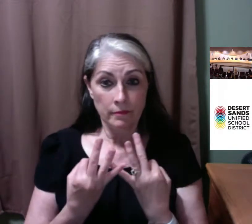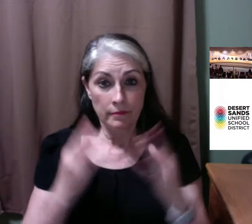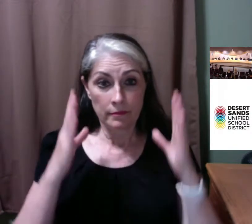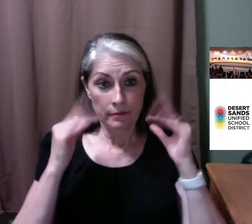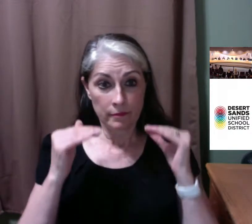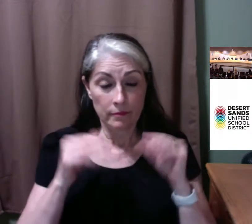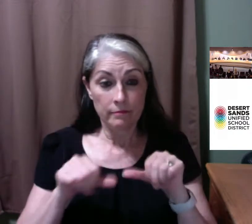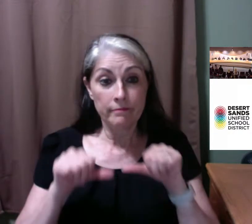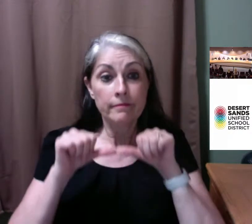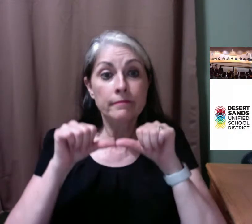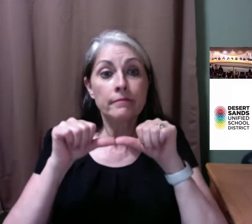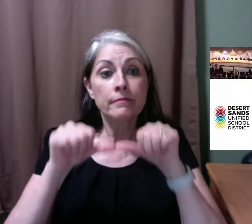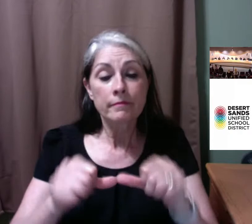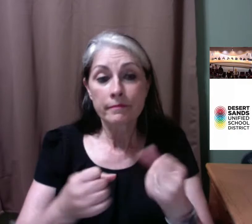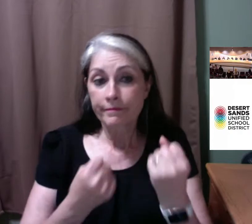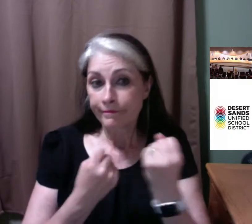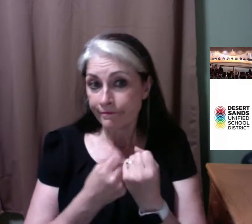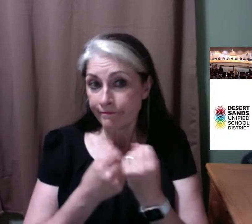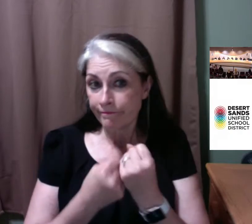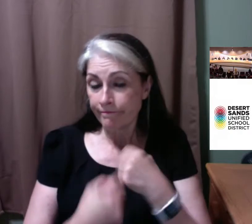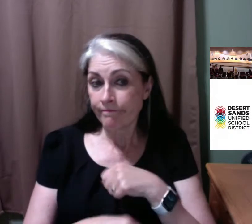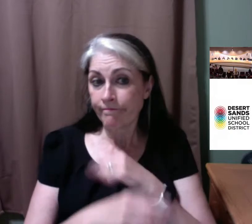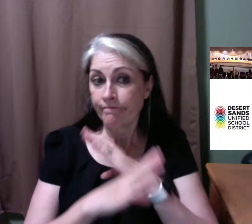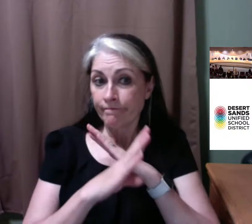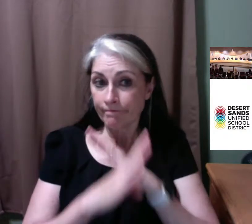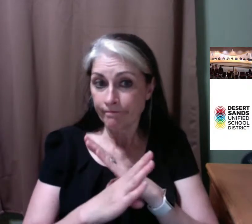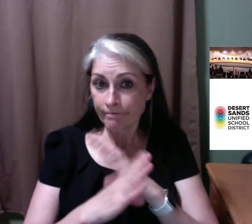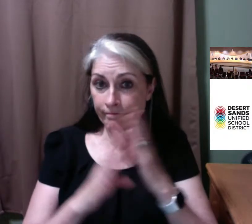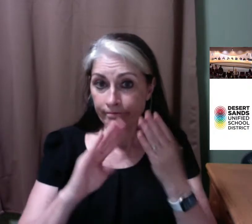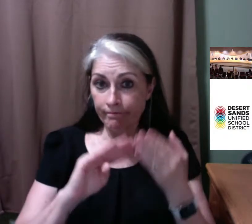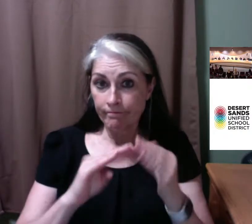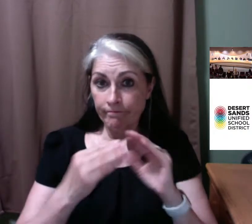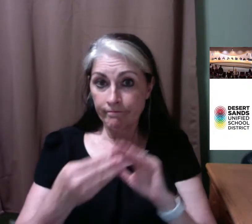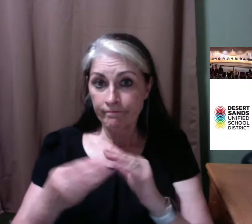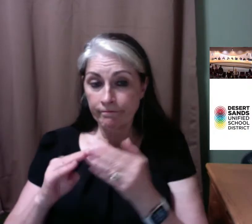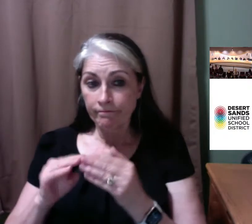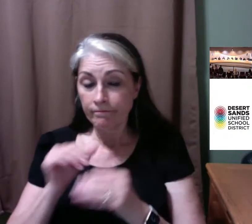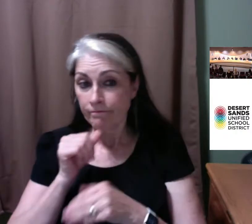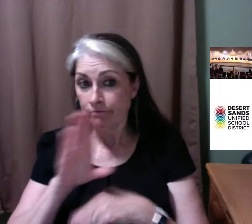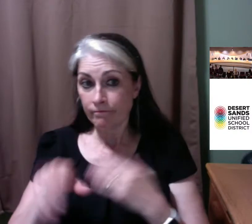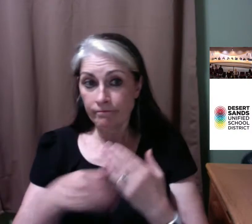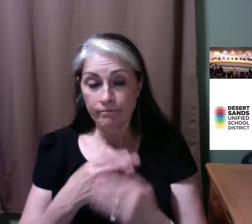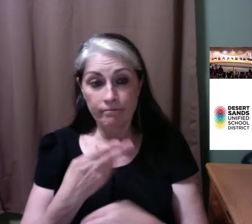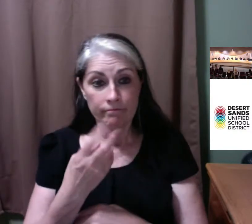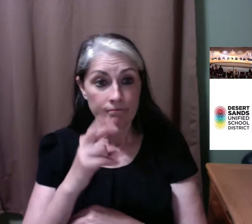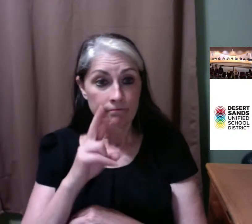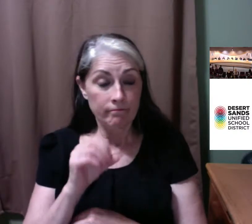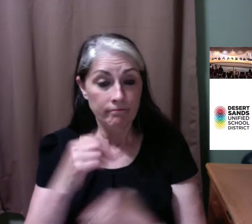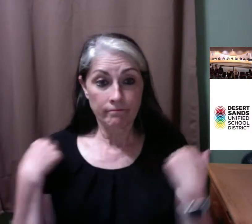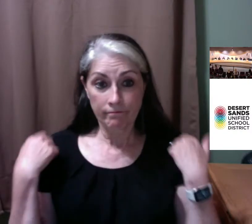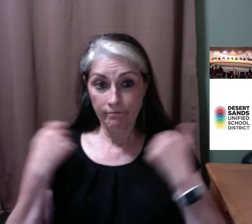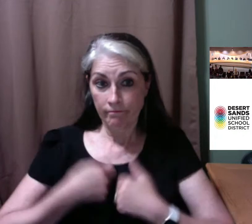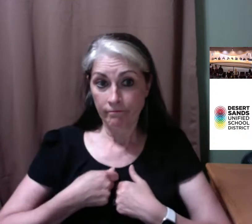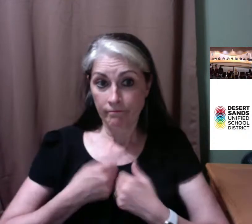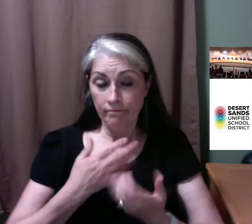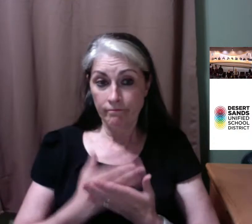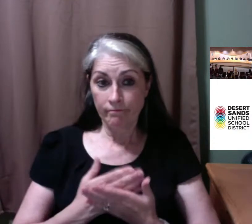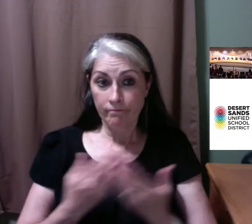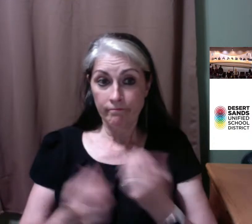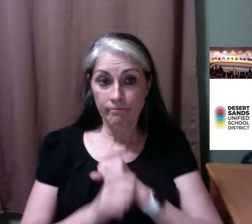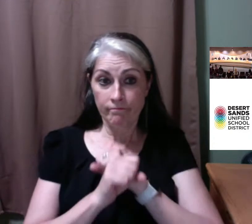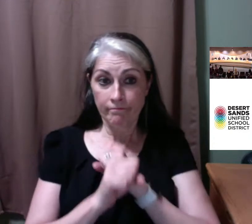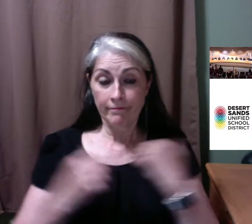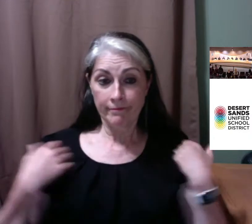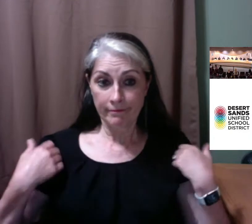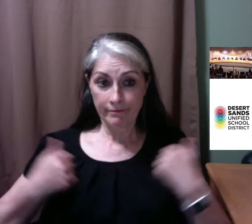that he will continue to support and protect this community. Not all heroes wear capes, some wear security vests, and